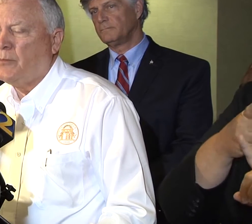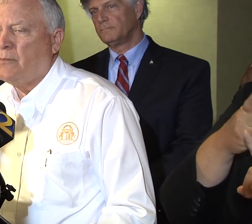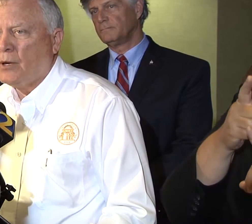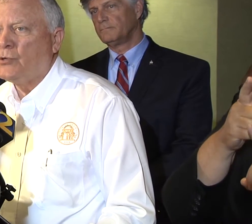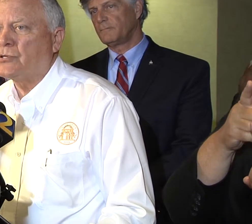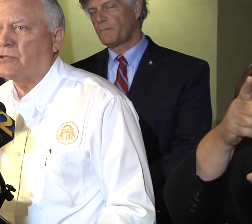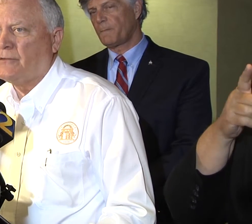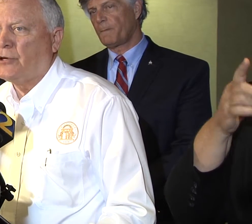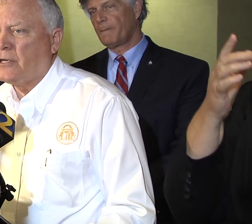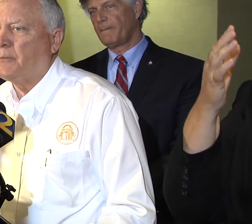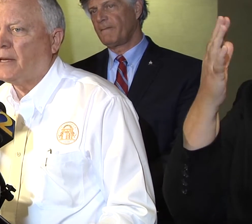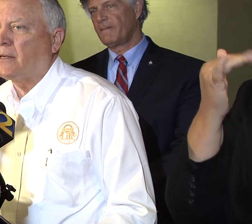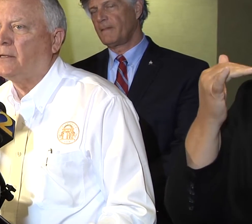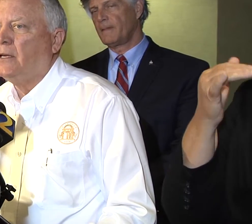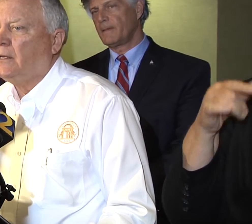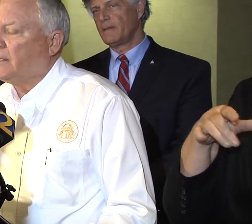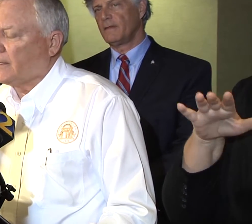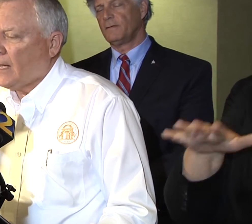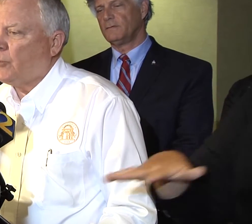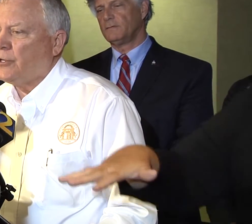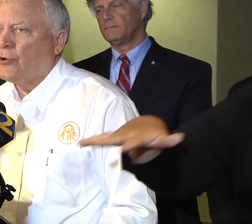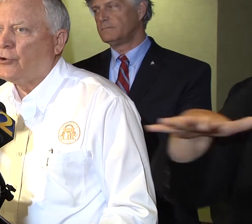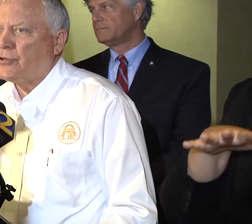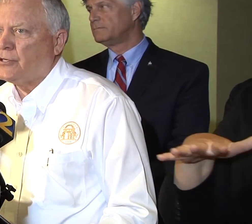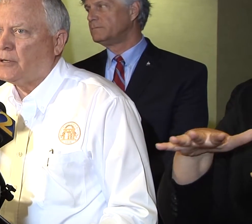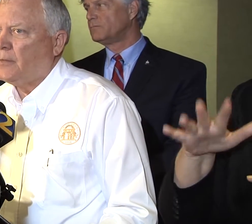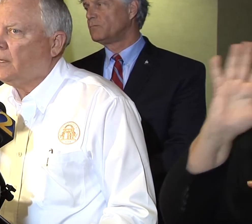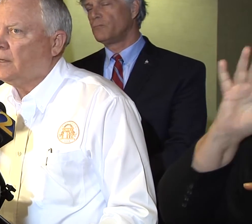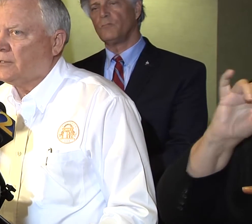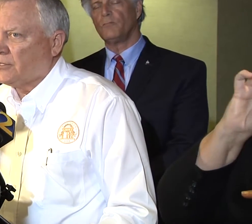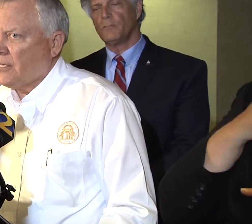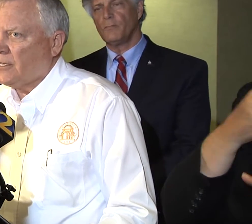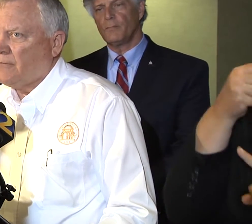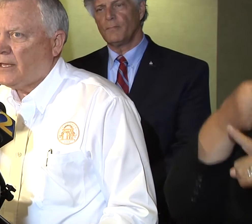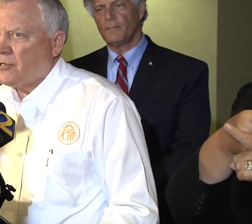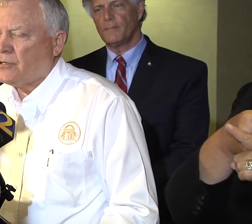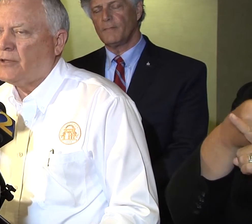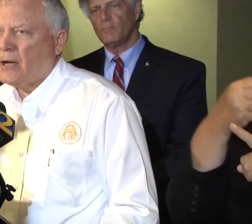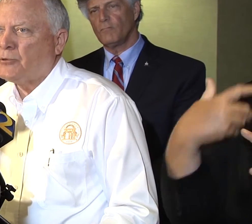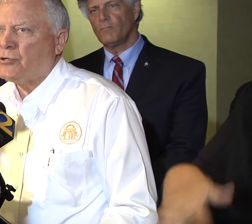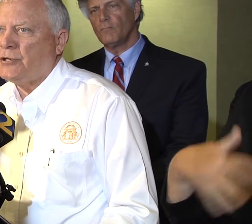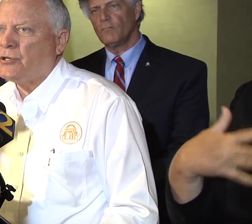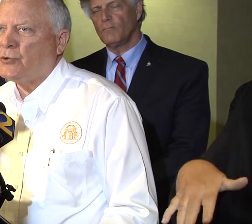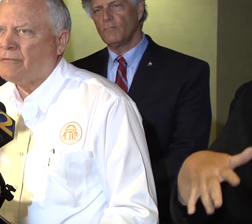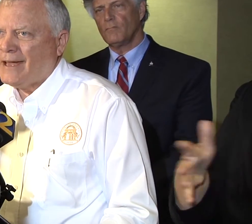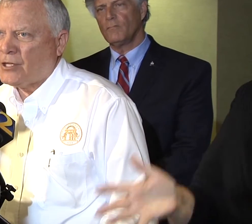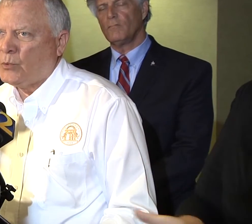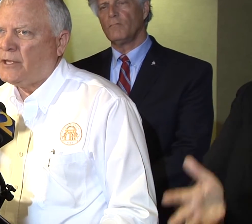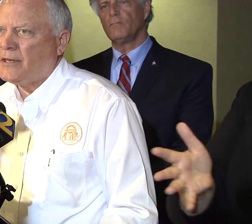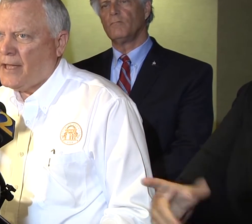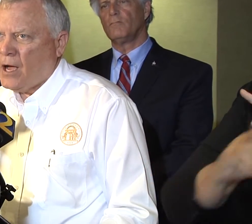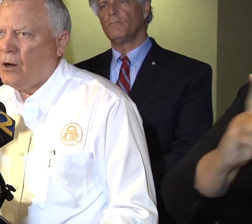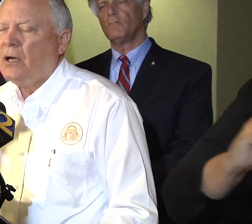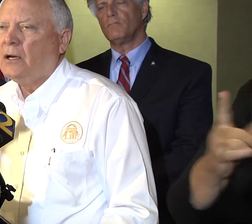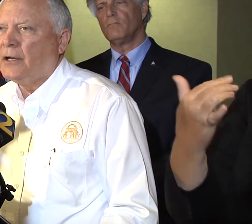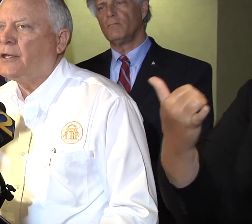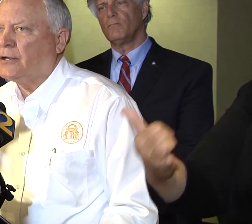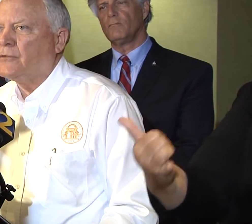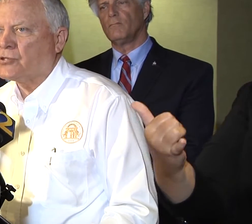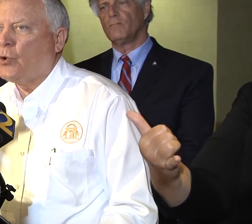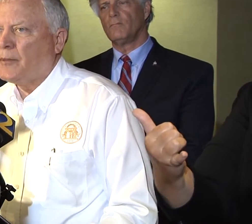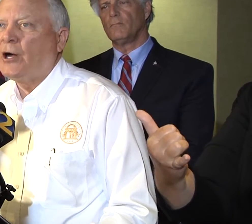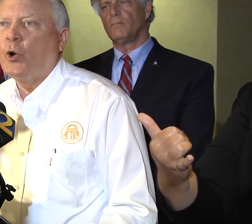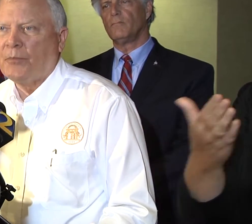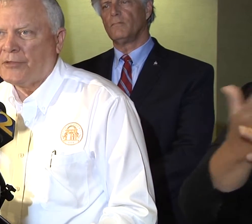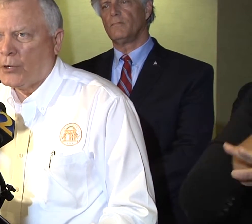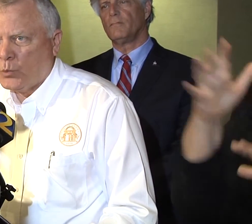areas that will be most severely impacted, and I would encourage them to take advantage of the opportunity to evacuate now ahead